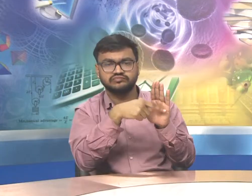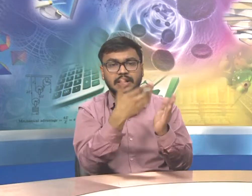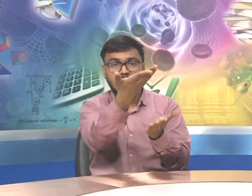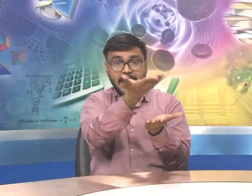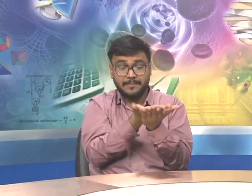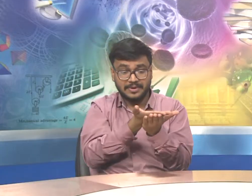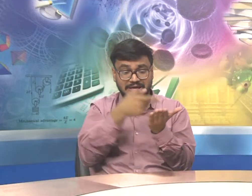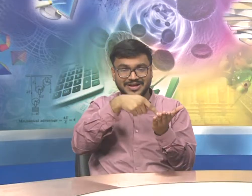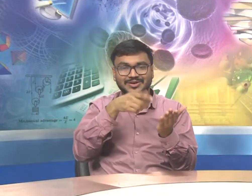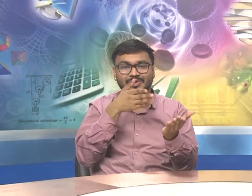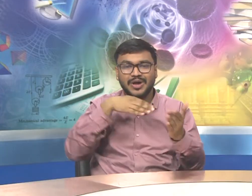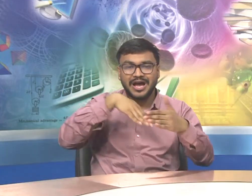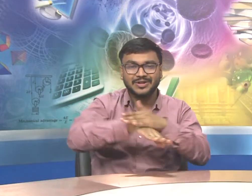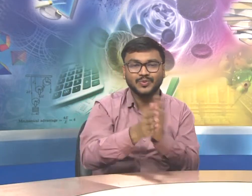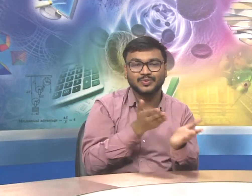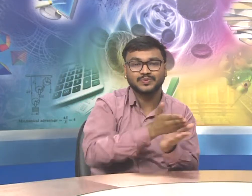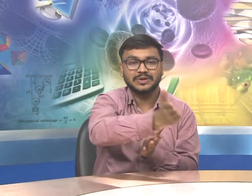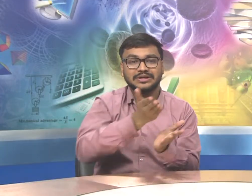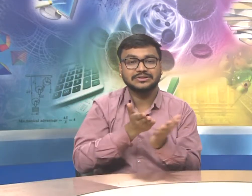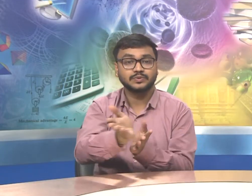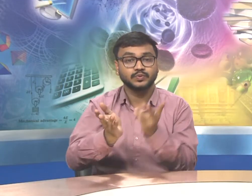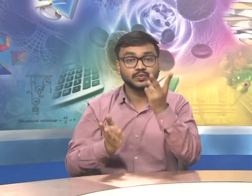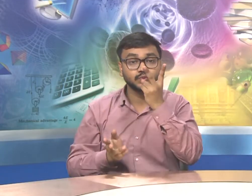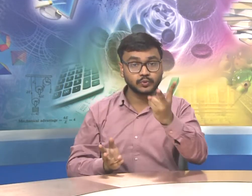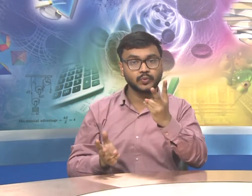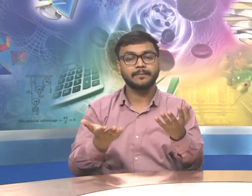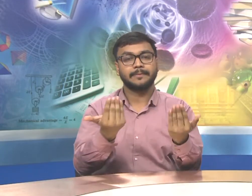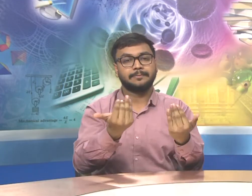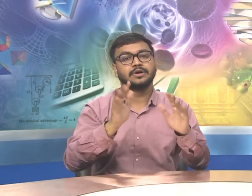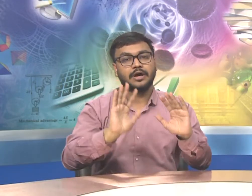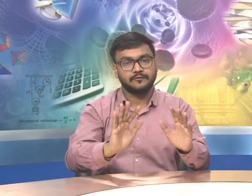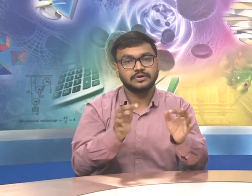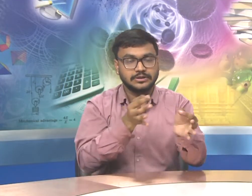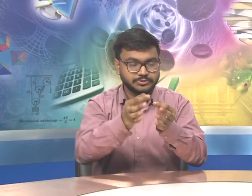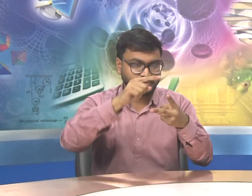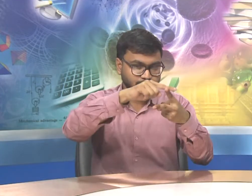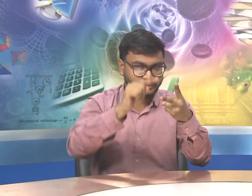an opportunity. This is possible in two ways.